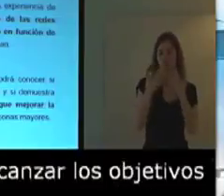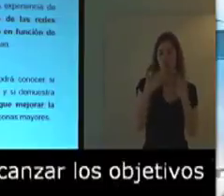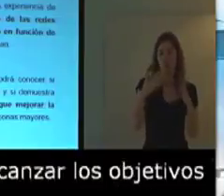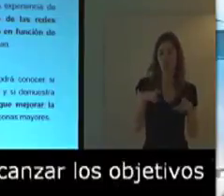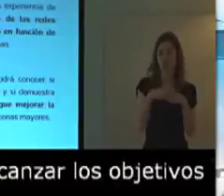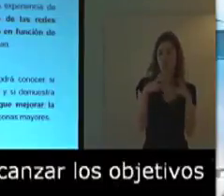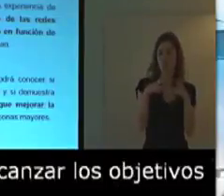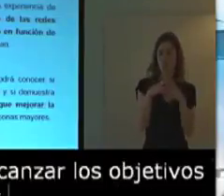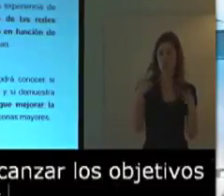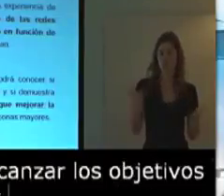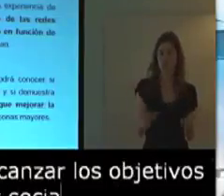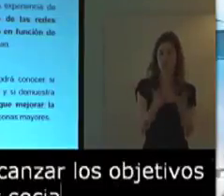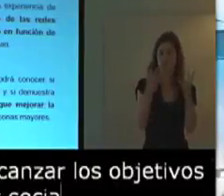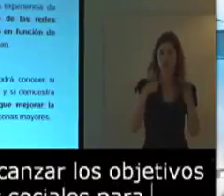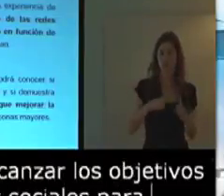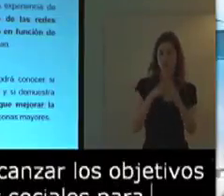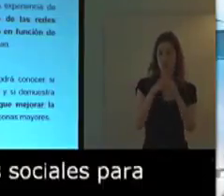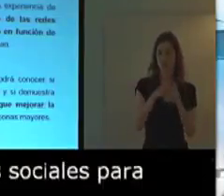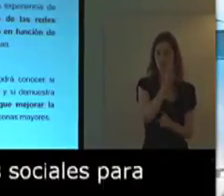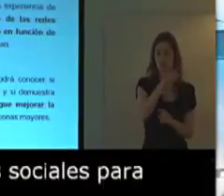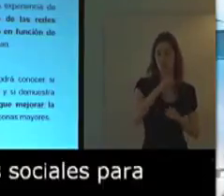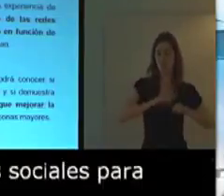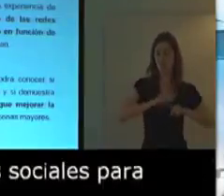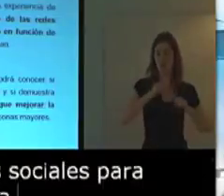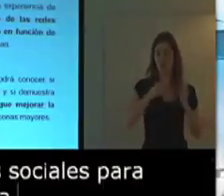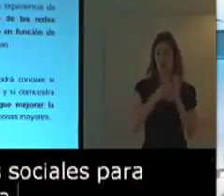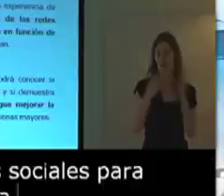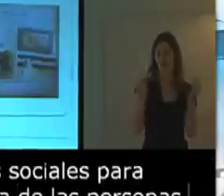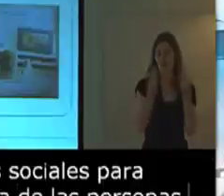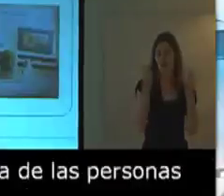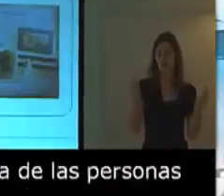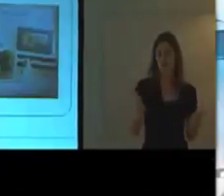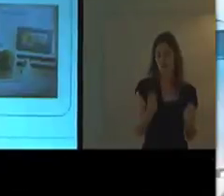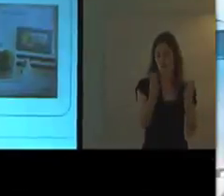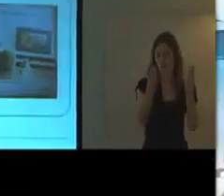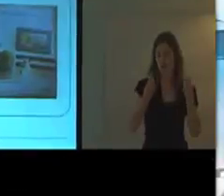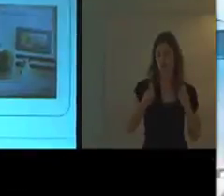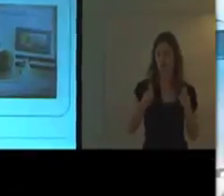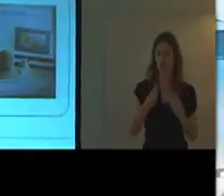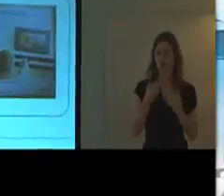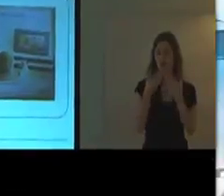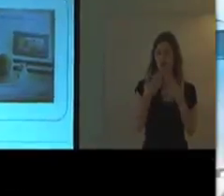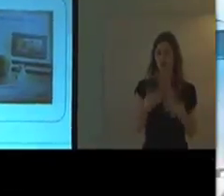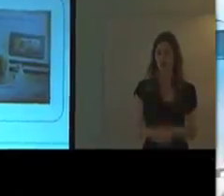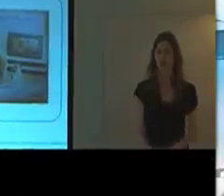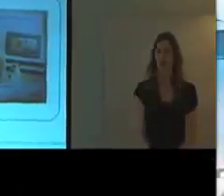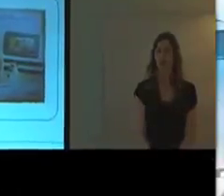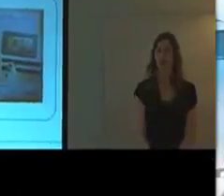relations to improve the quality of life of the elderly. And that's all I had to say. Thank you very much.